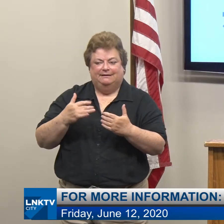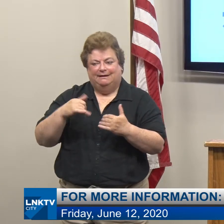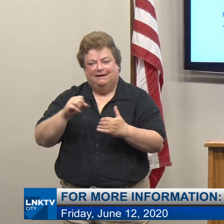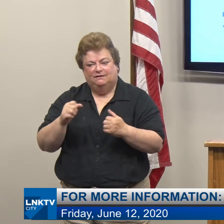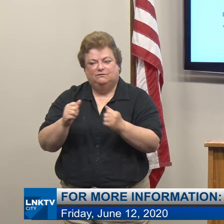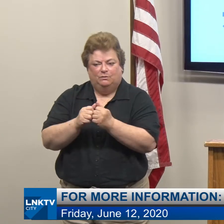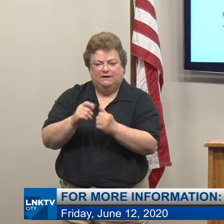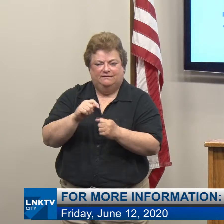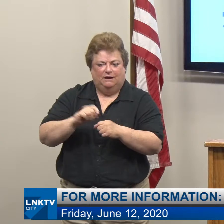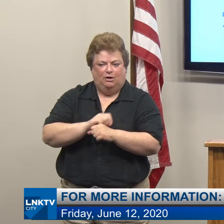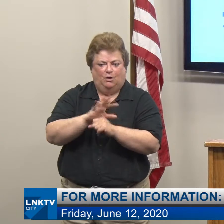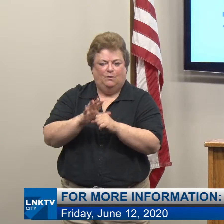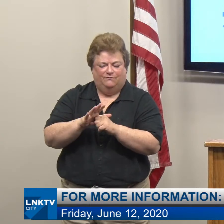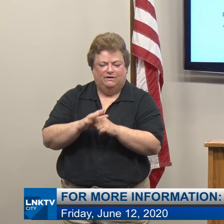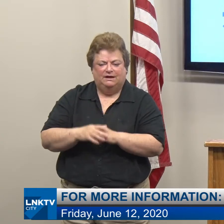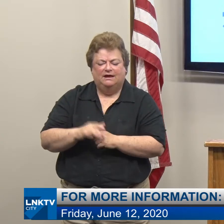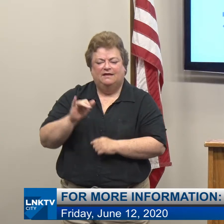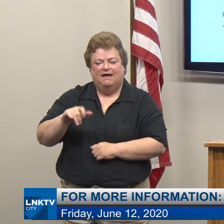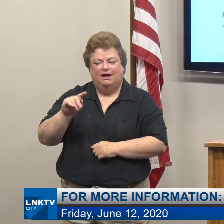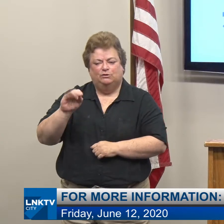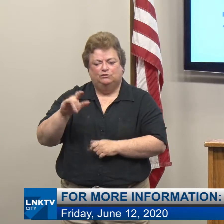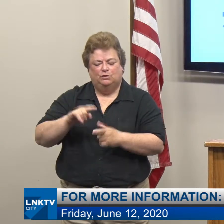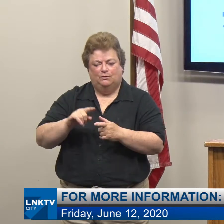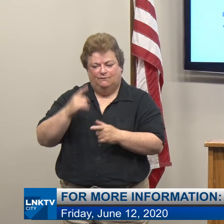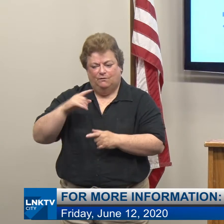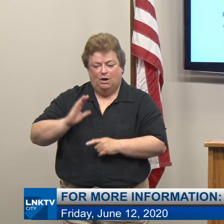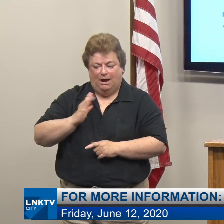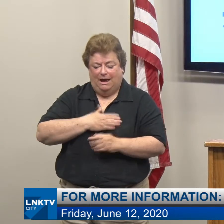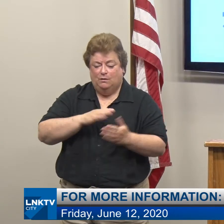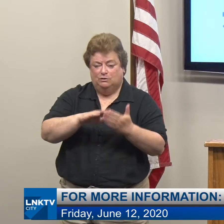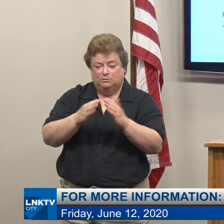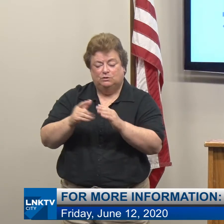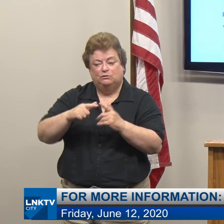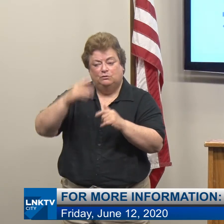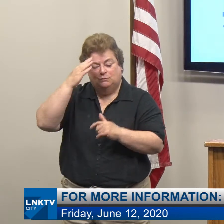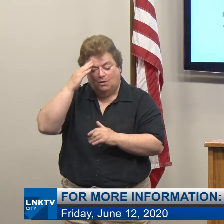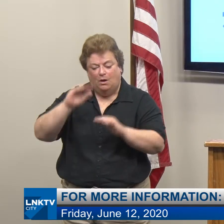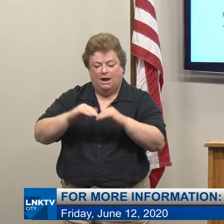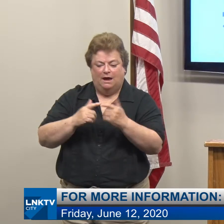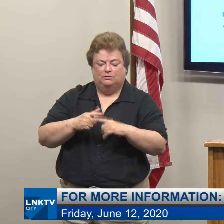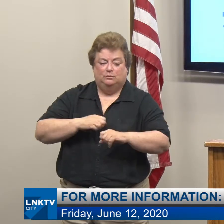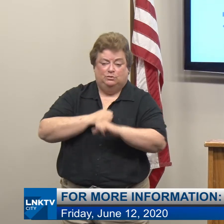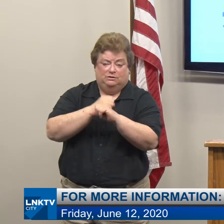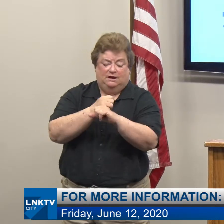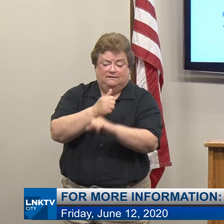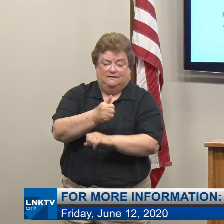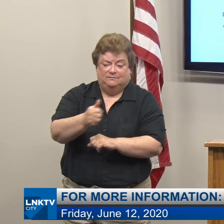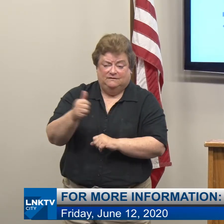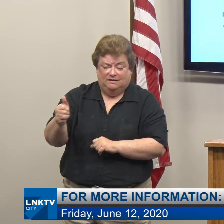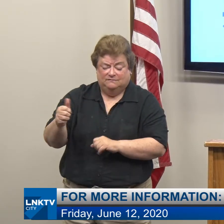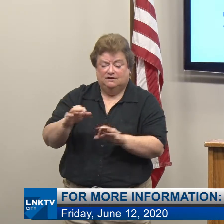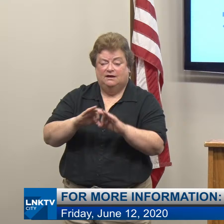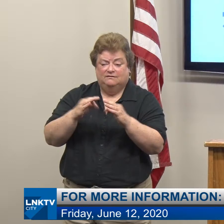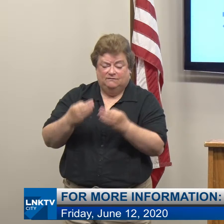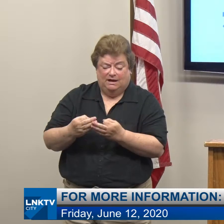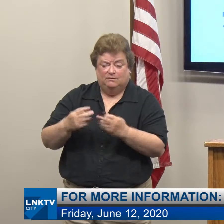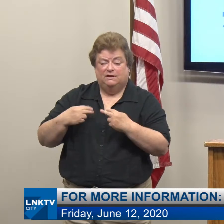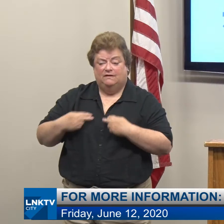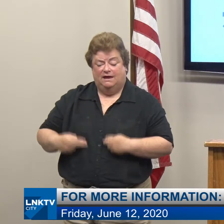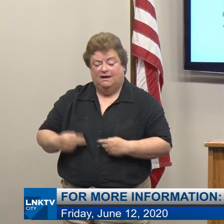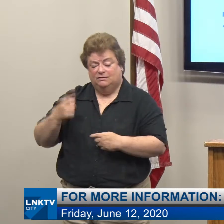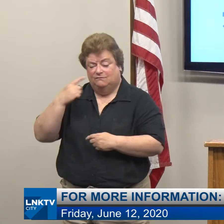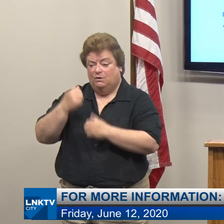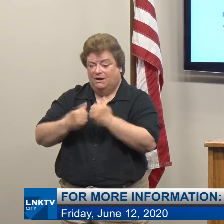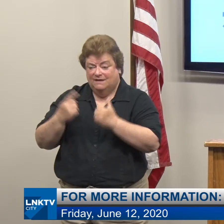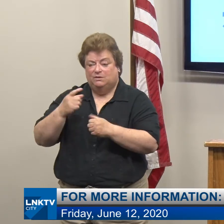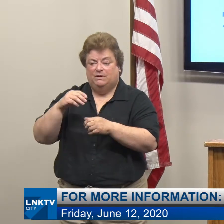It is a tool to help our community know the steps they should take to protect themselves, their families, and the health of